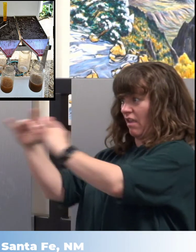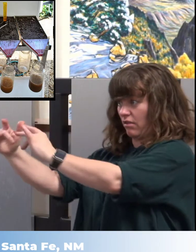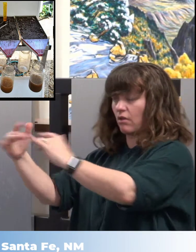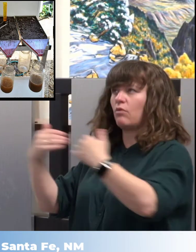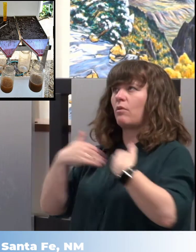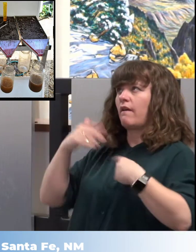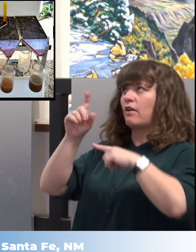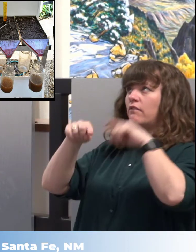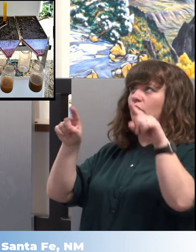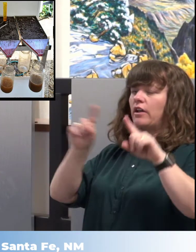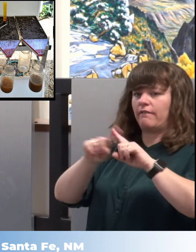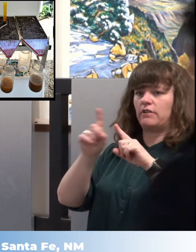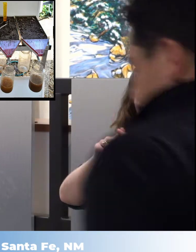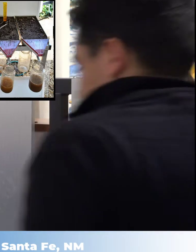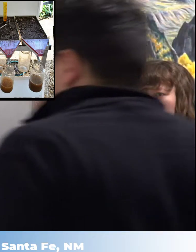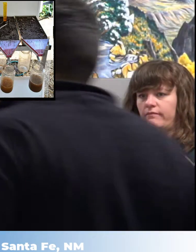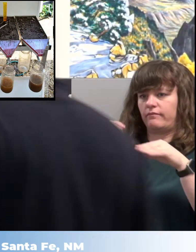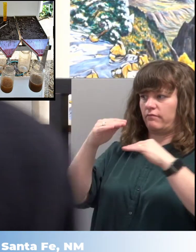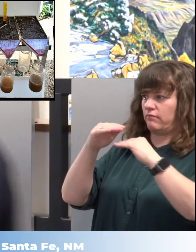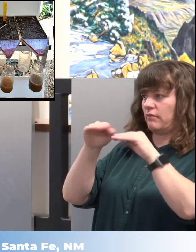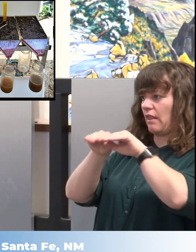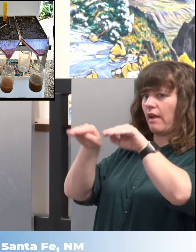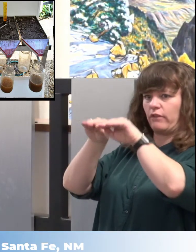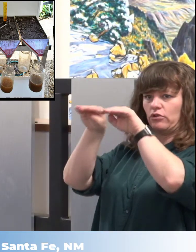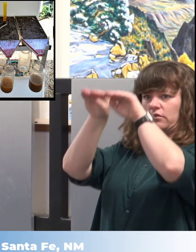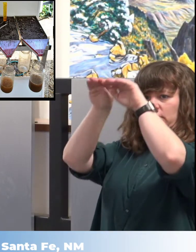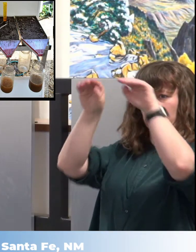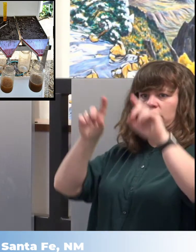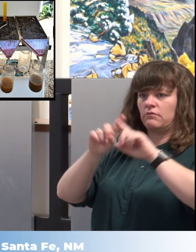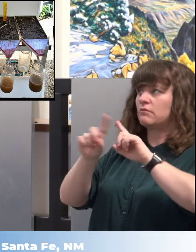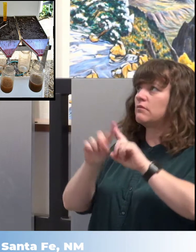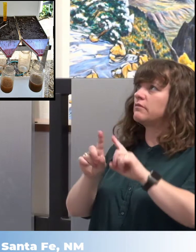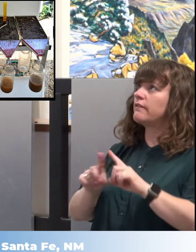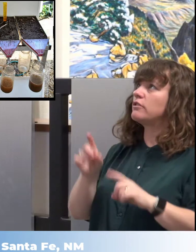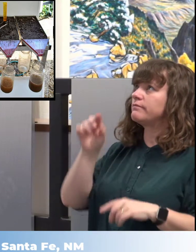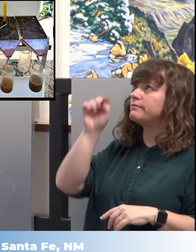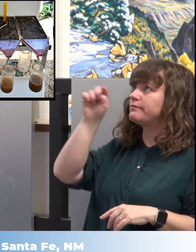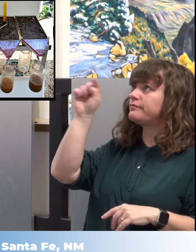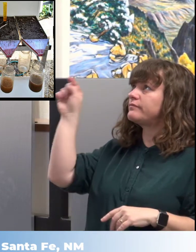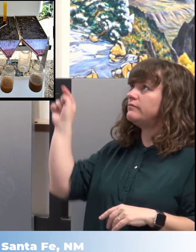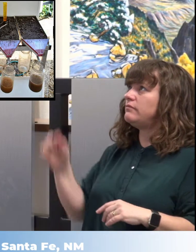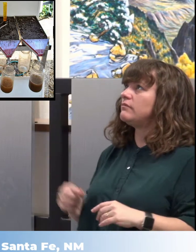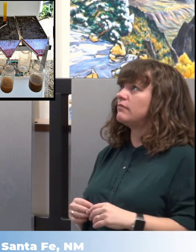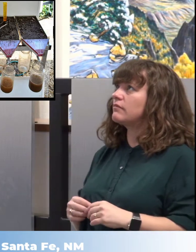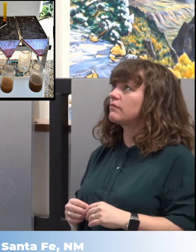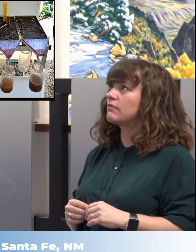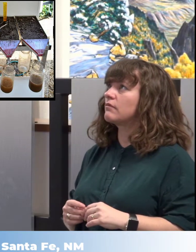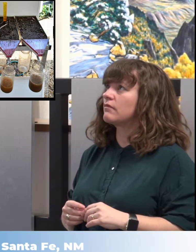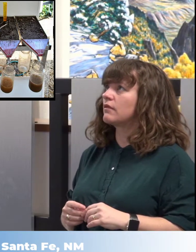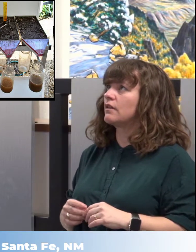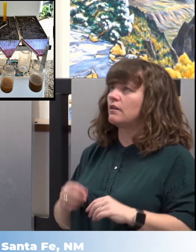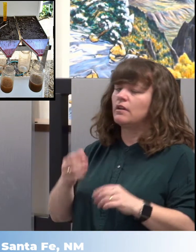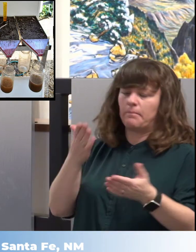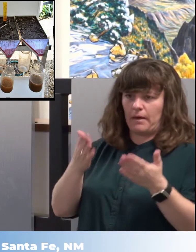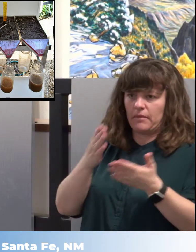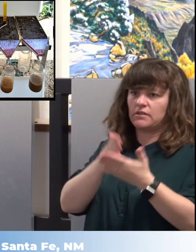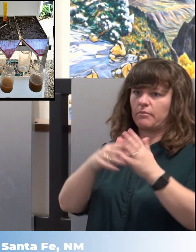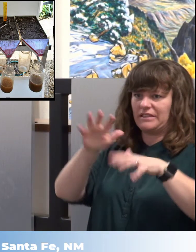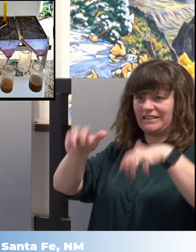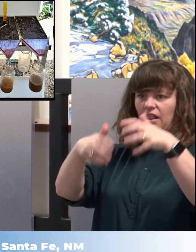case, I guess it's a cropping example, and there's various levels of crop residues on the surface. And there's probably tillage. Some of it's probably